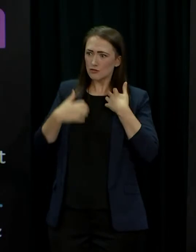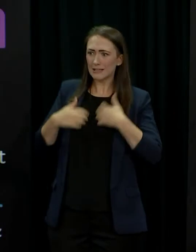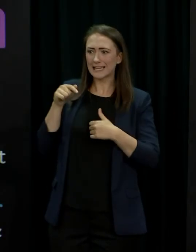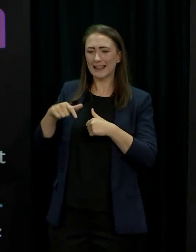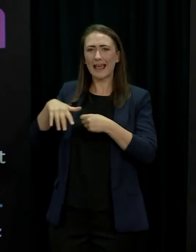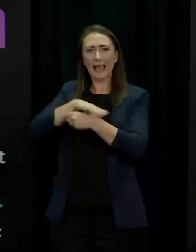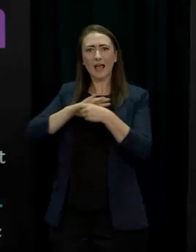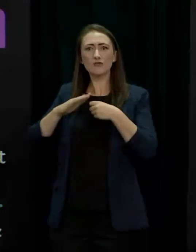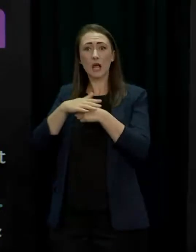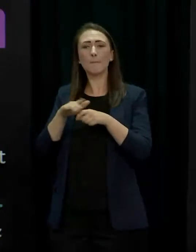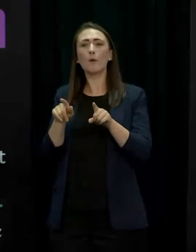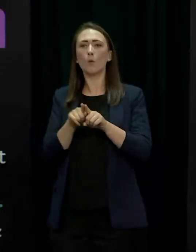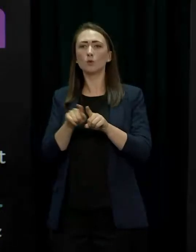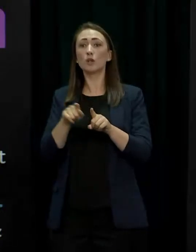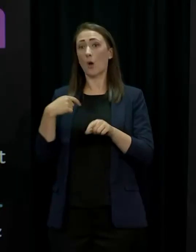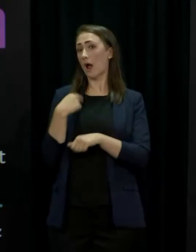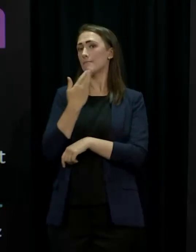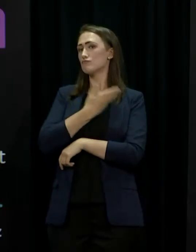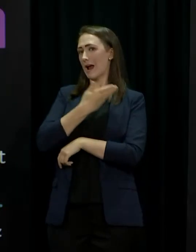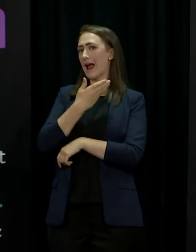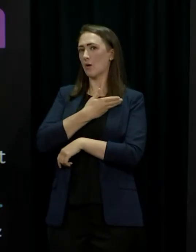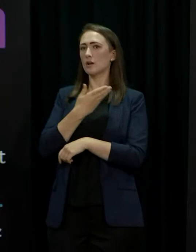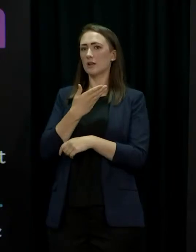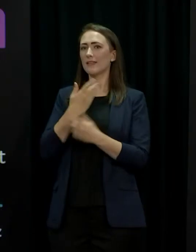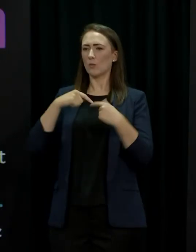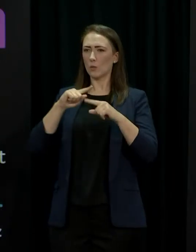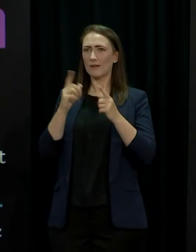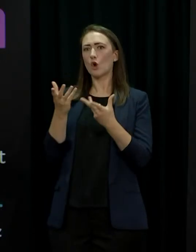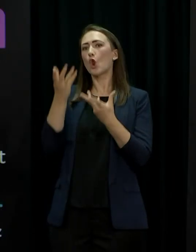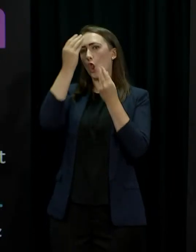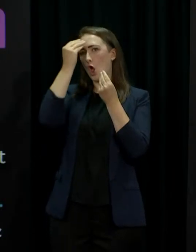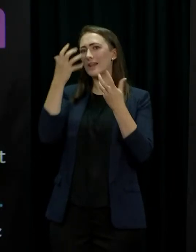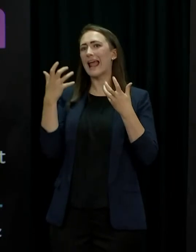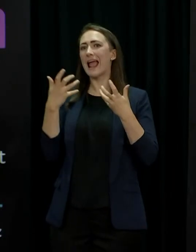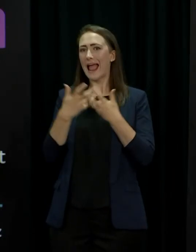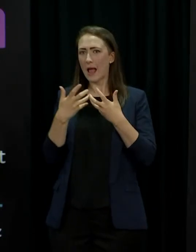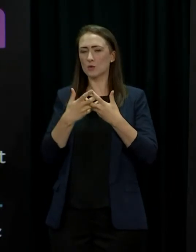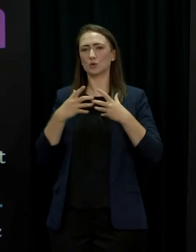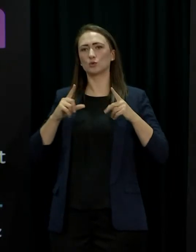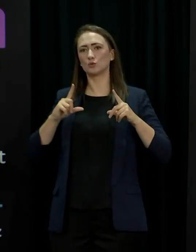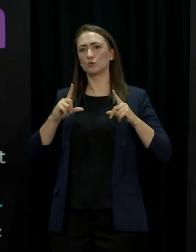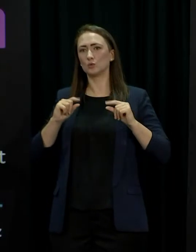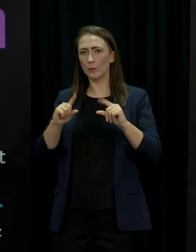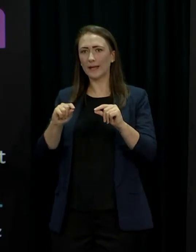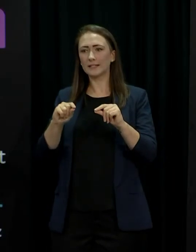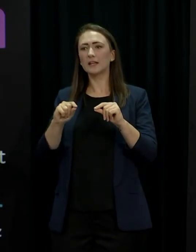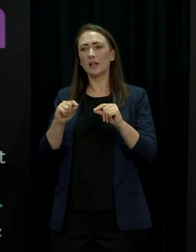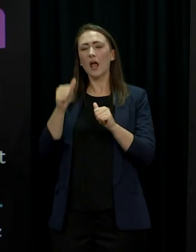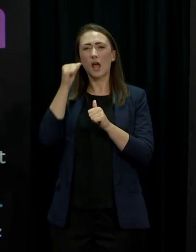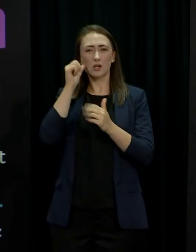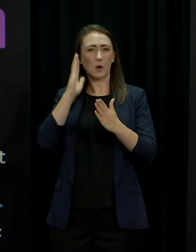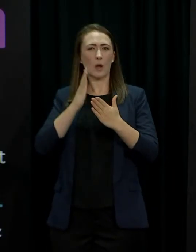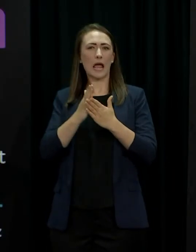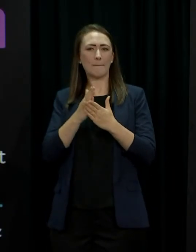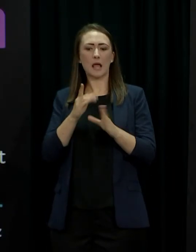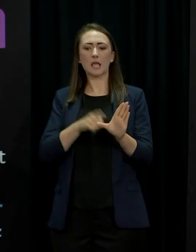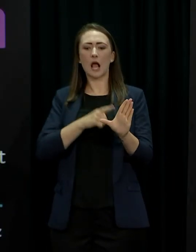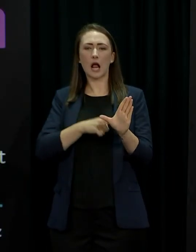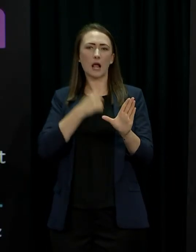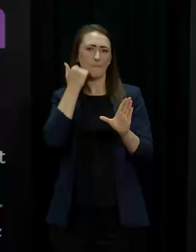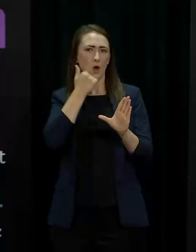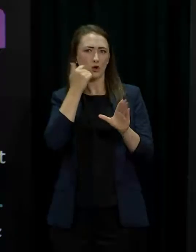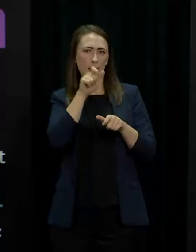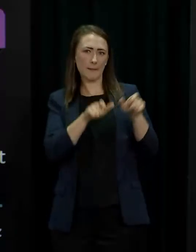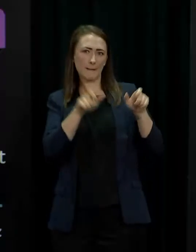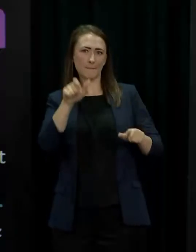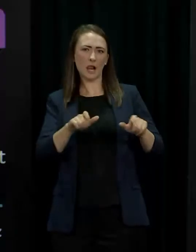what you need to do. And you did point out rightly that the uptake was slower, especially amongst younger Māori, in